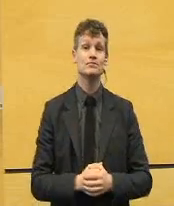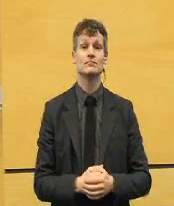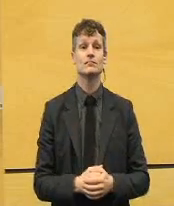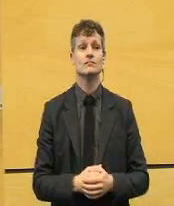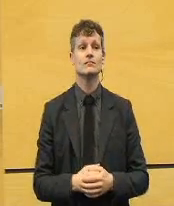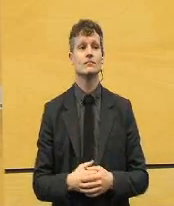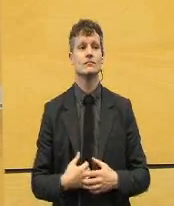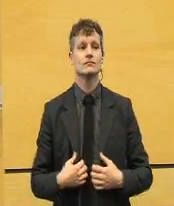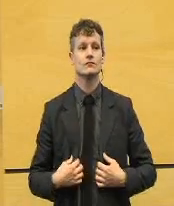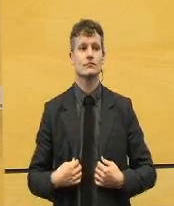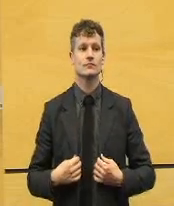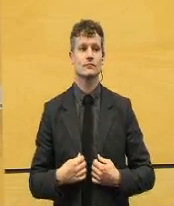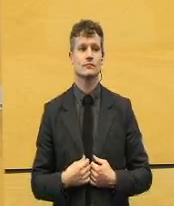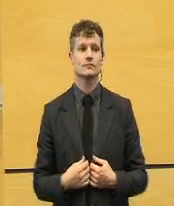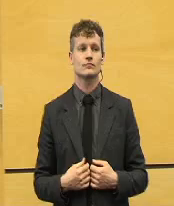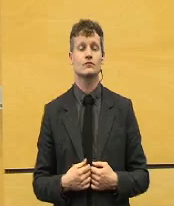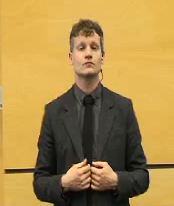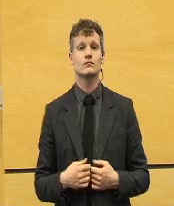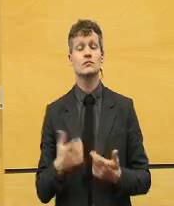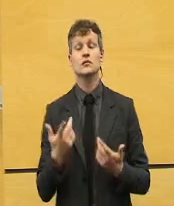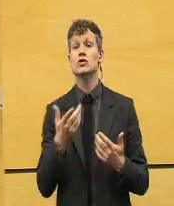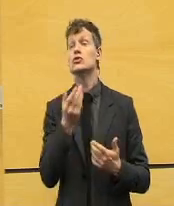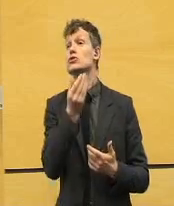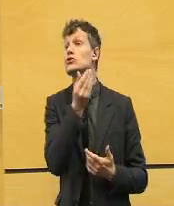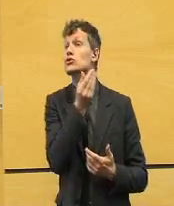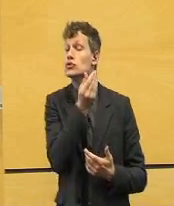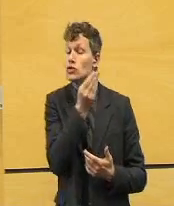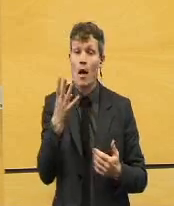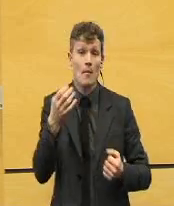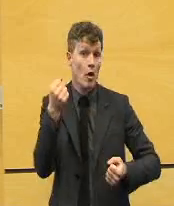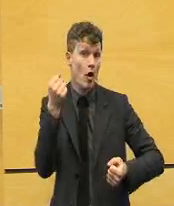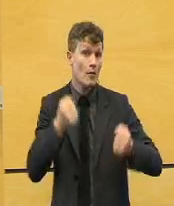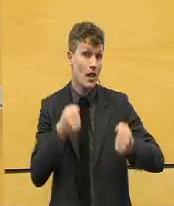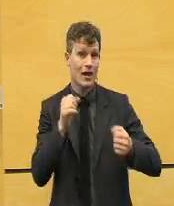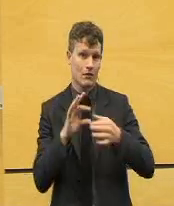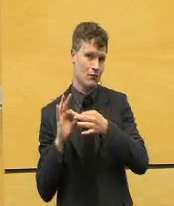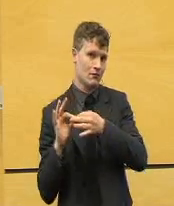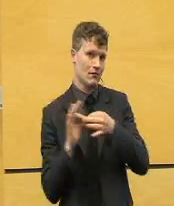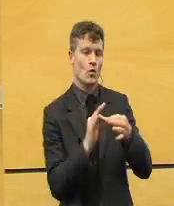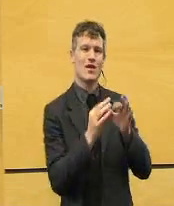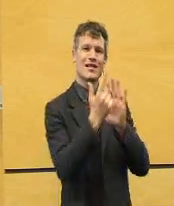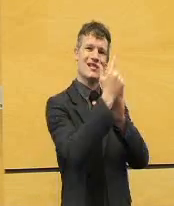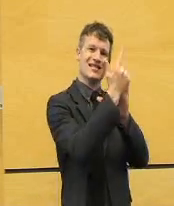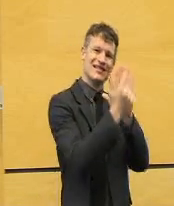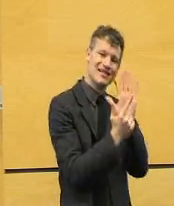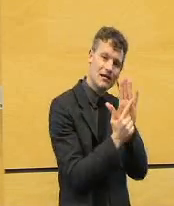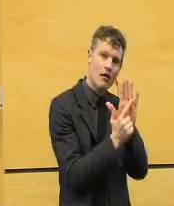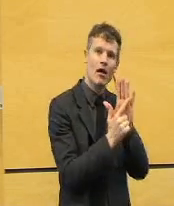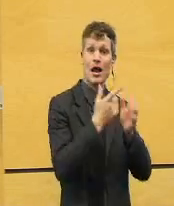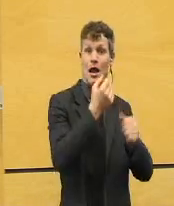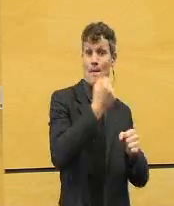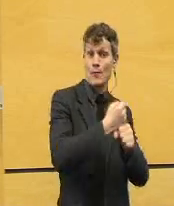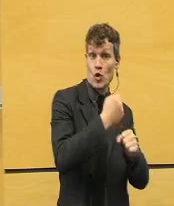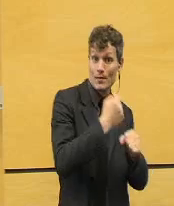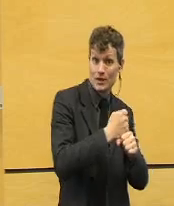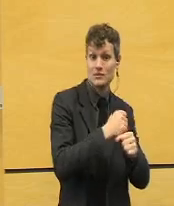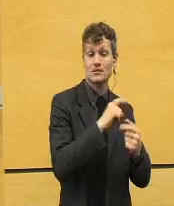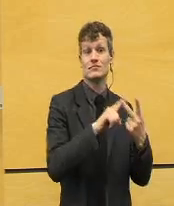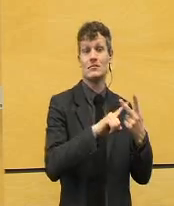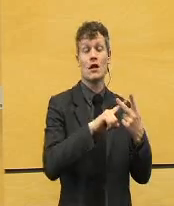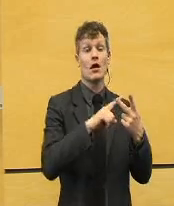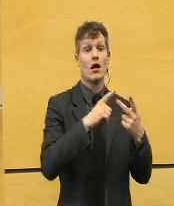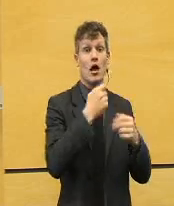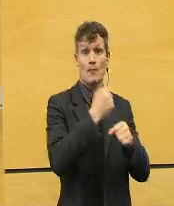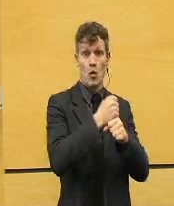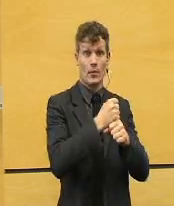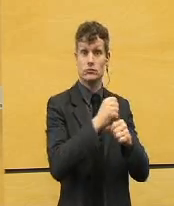discrimination consisted of cases involving legal contracts, employment in both government and